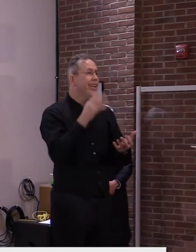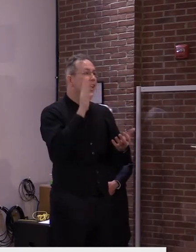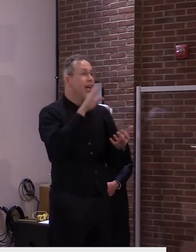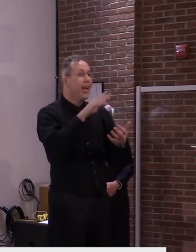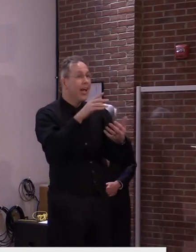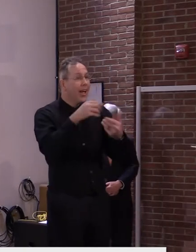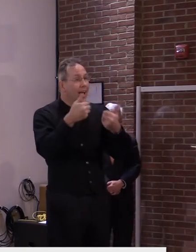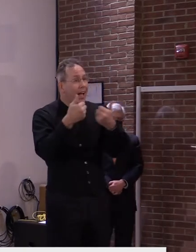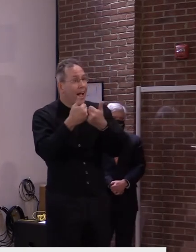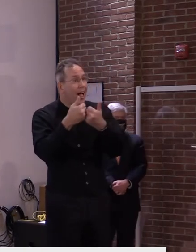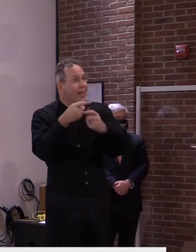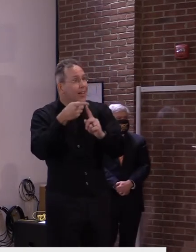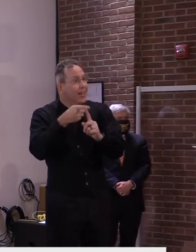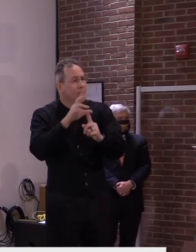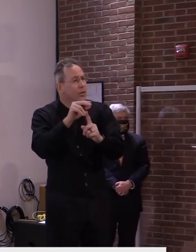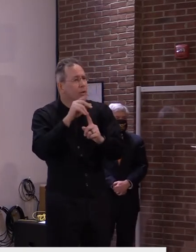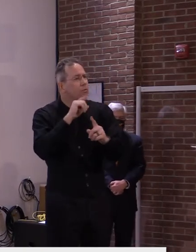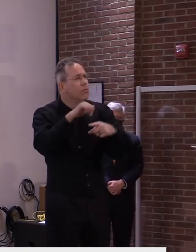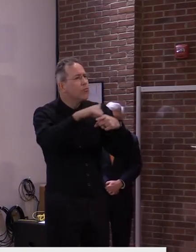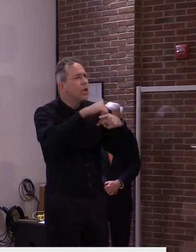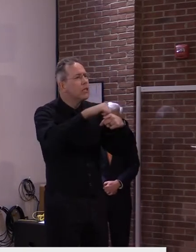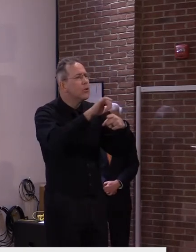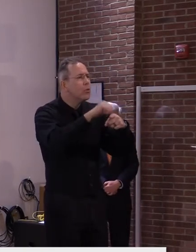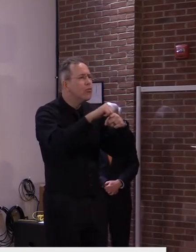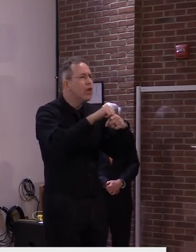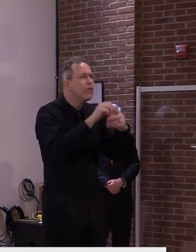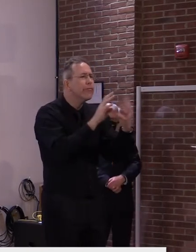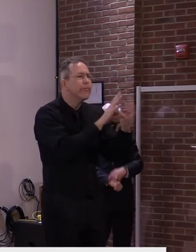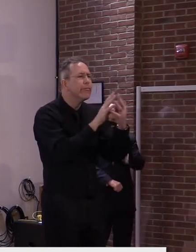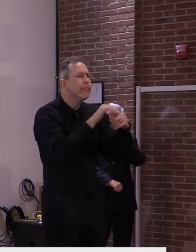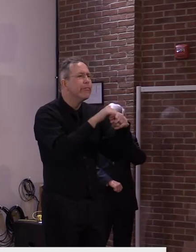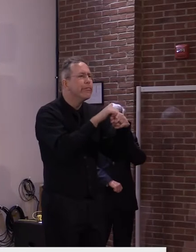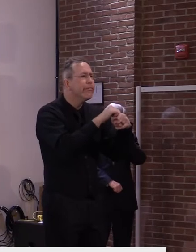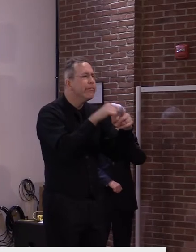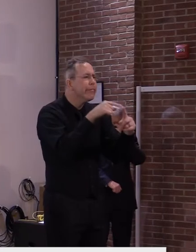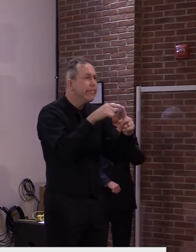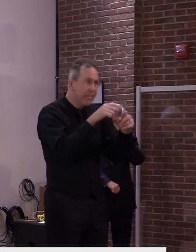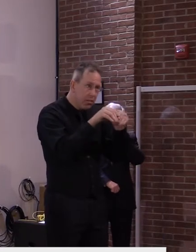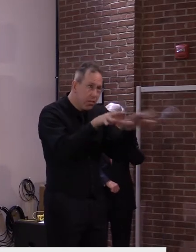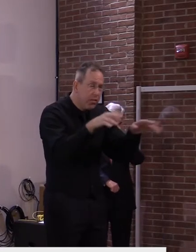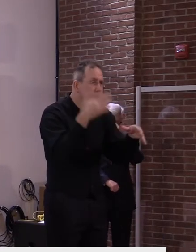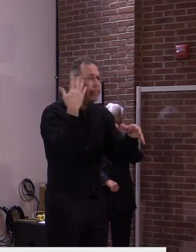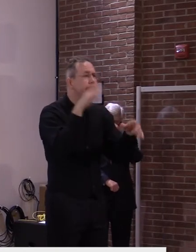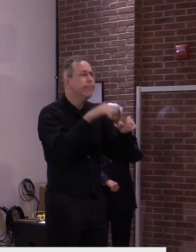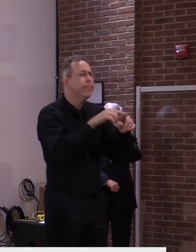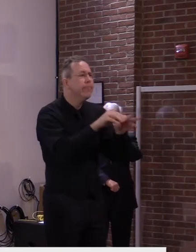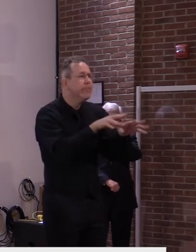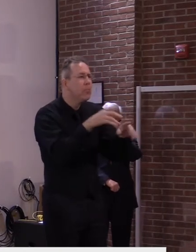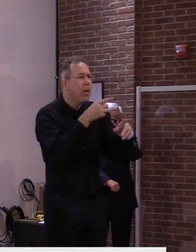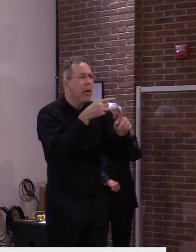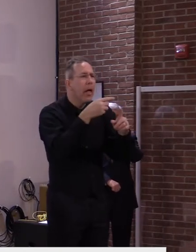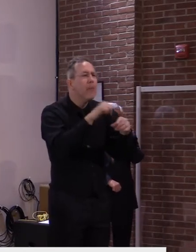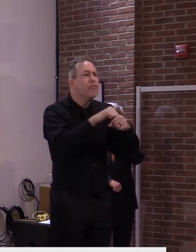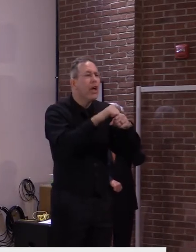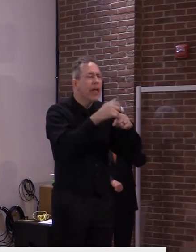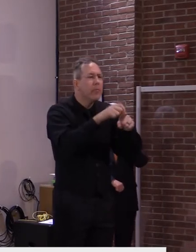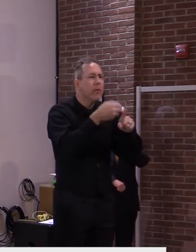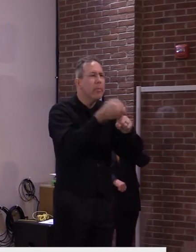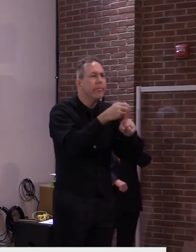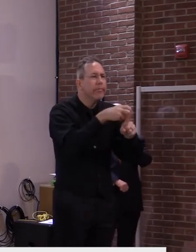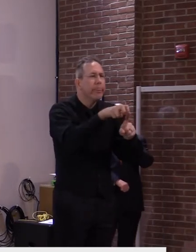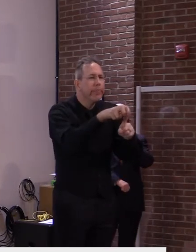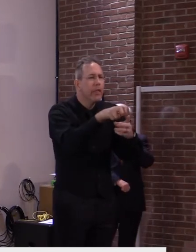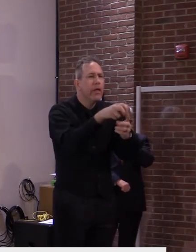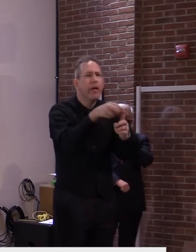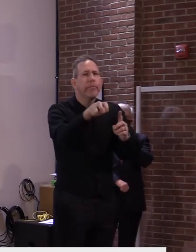mean there's epidemics and outbreaks and all of that, but there are cases, so that's noteworthy. It again reflects what's going on in the environment around